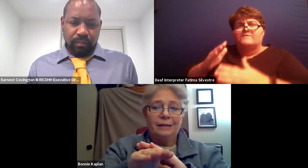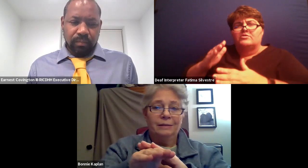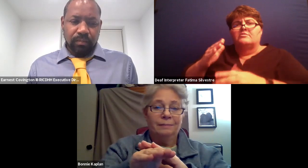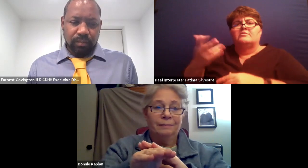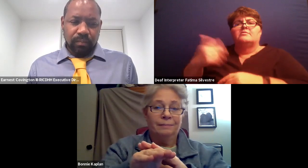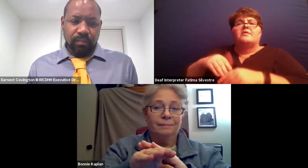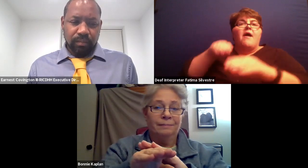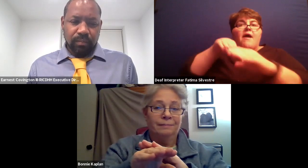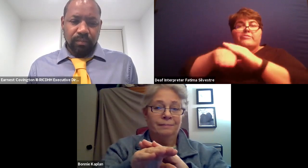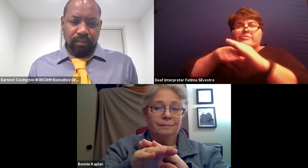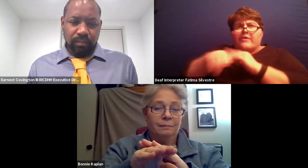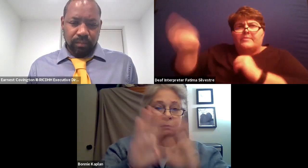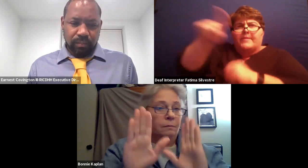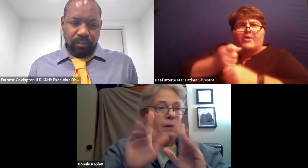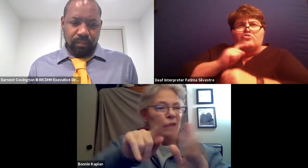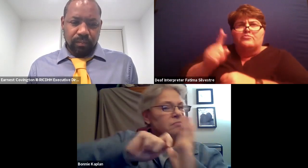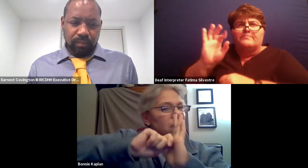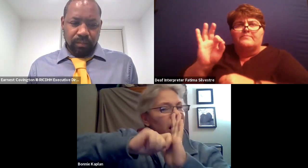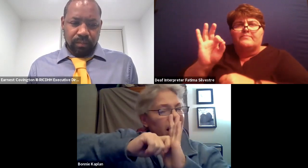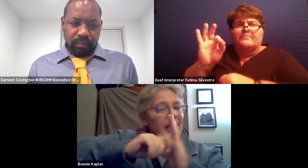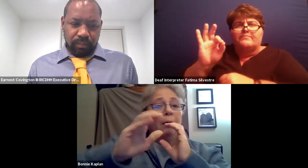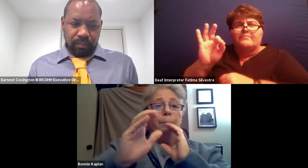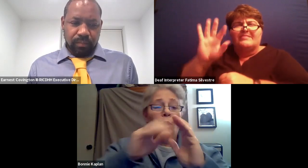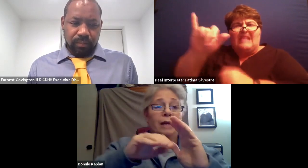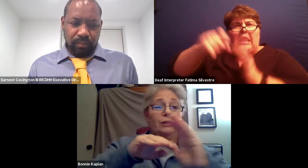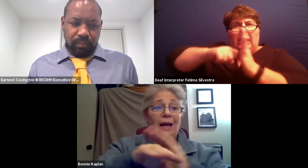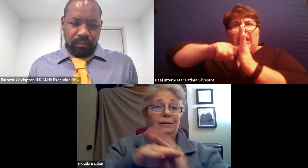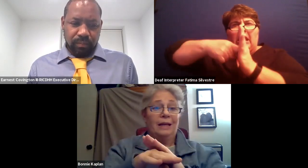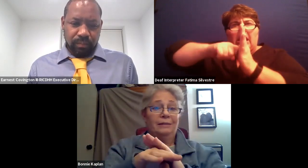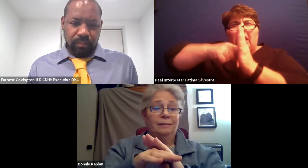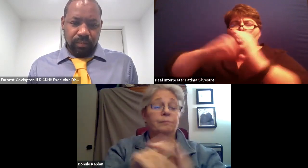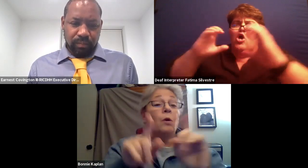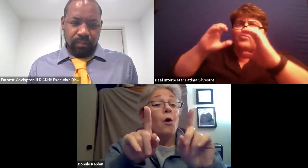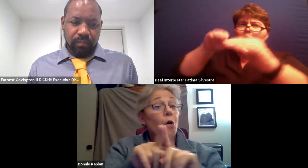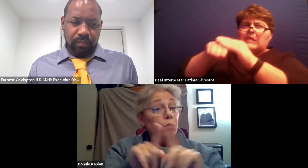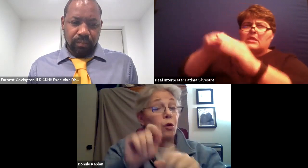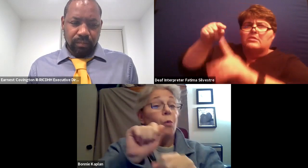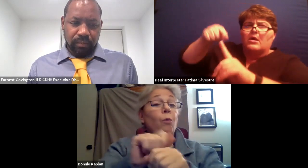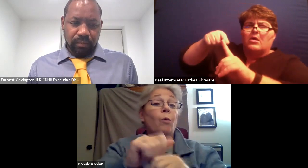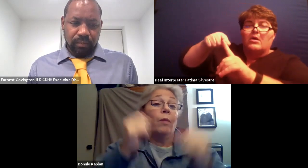for survivors, and communication access is what we specialize in.